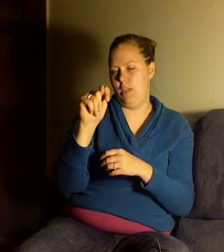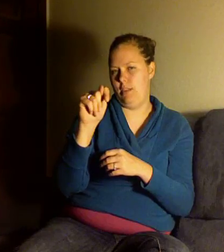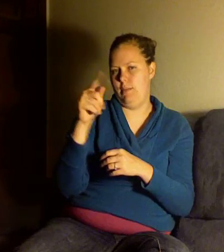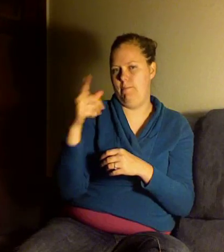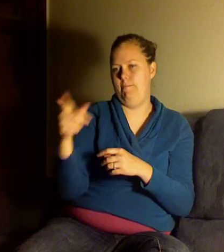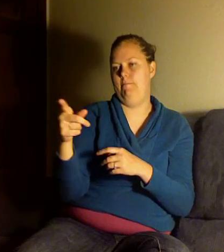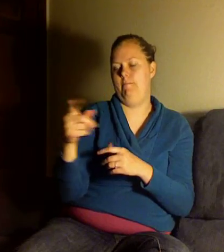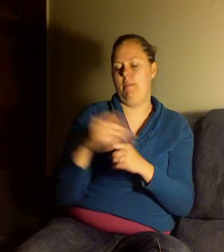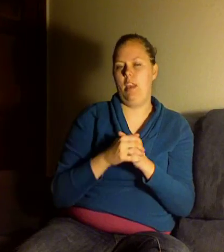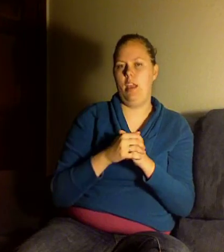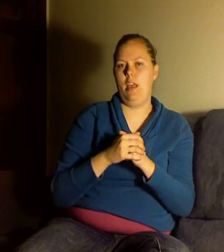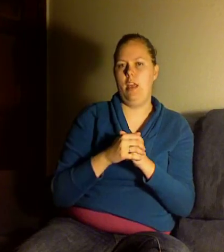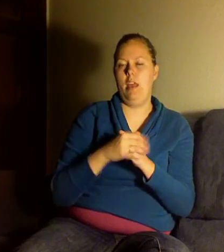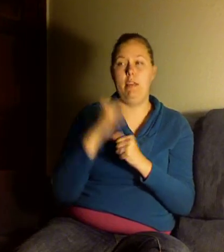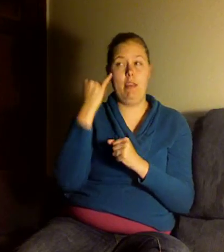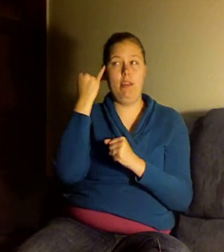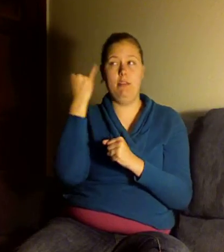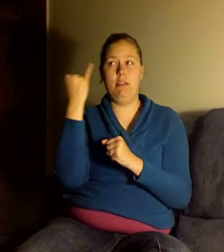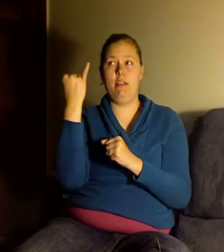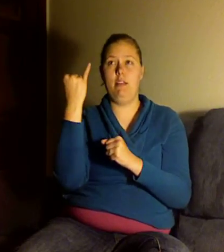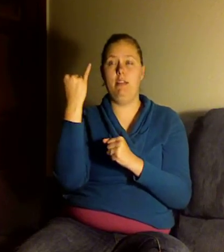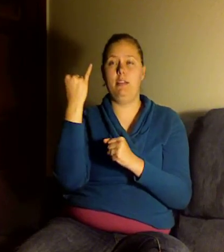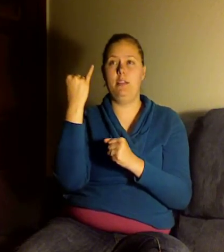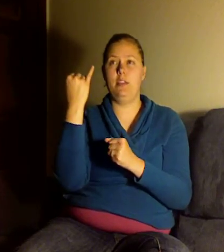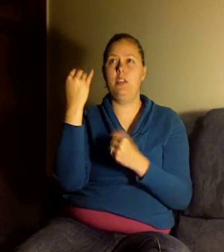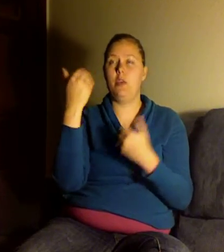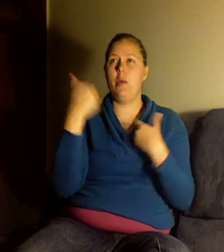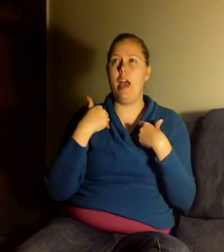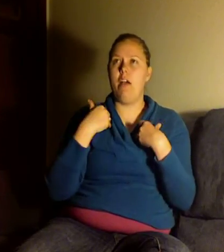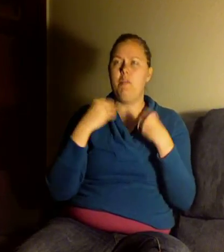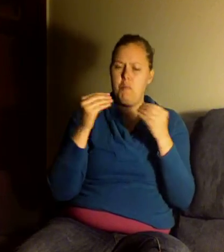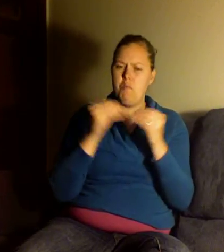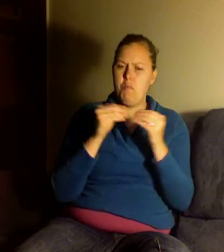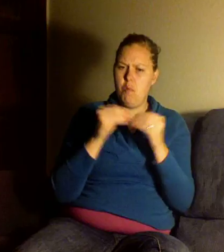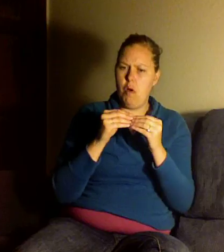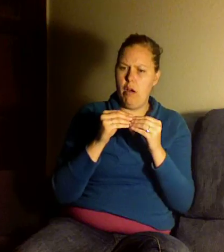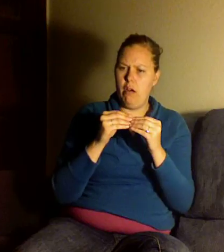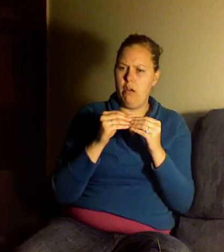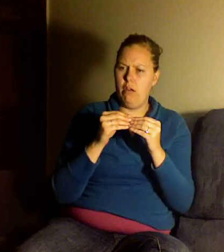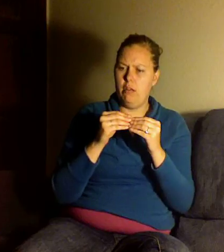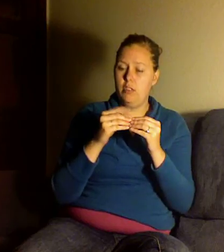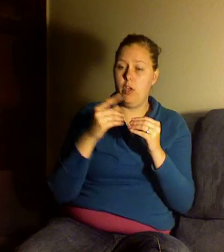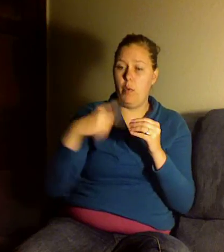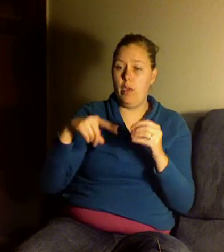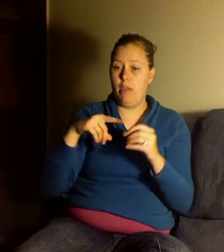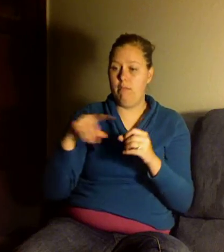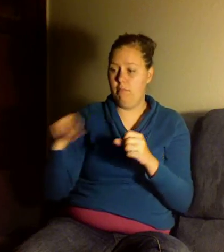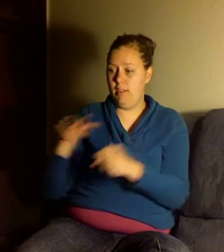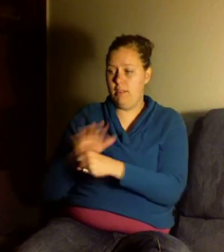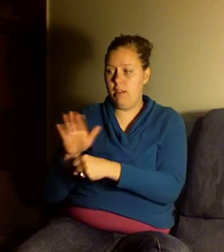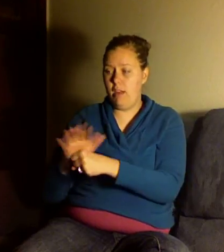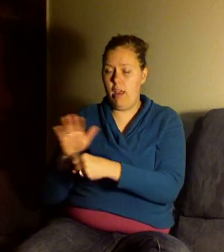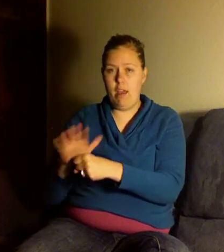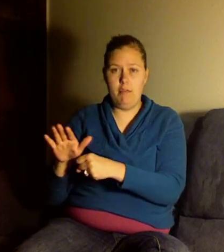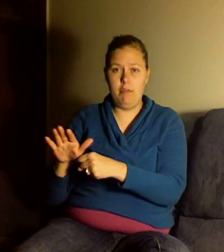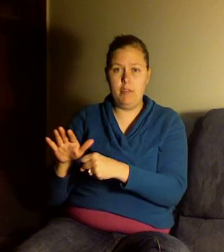Trust. And the idea behind this is, okay, look, we're running a surplus now. We can cover at least all of our current obligations, and we have a surplus. And then